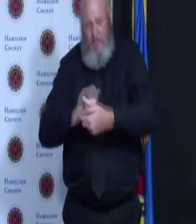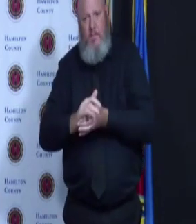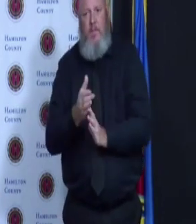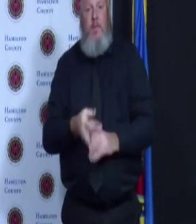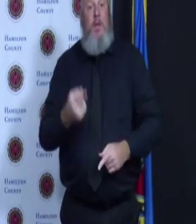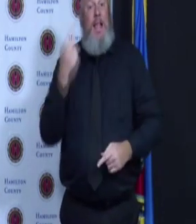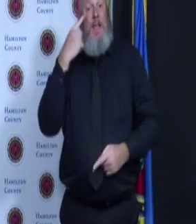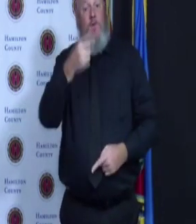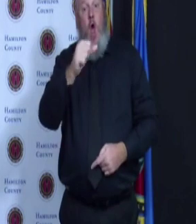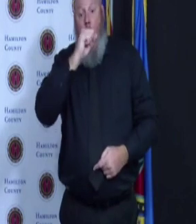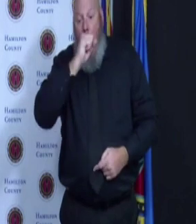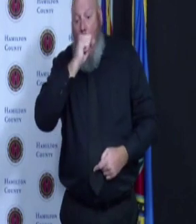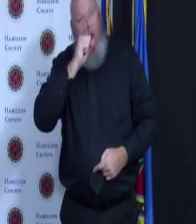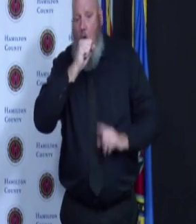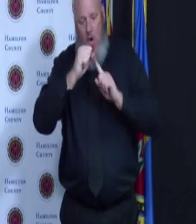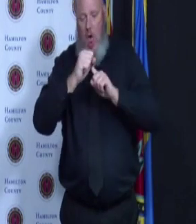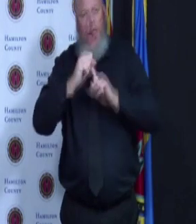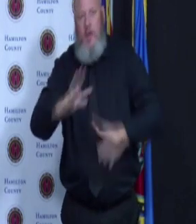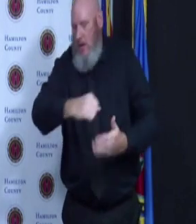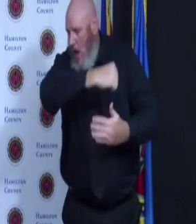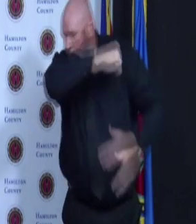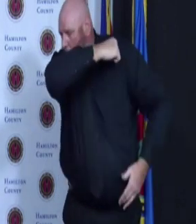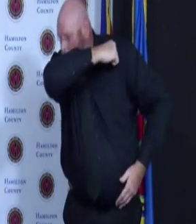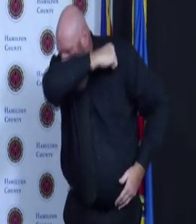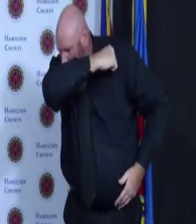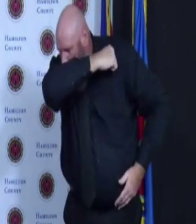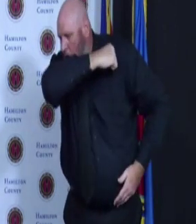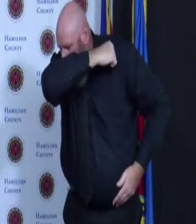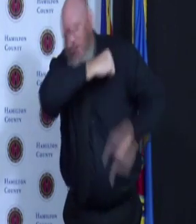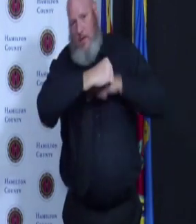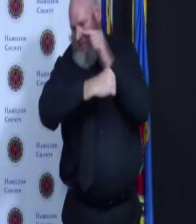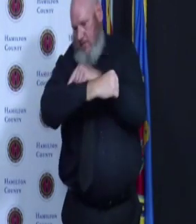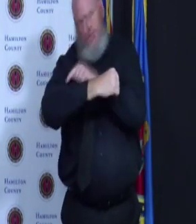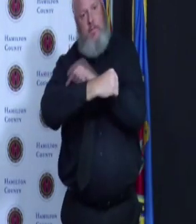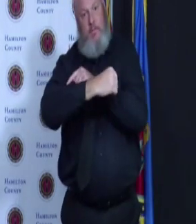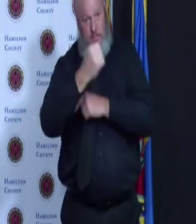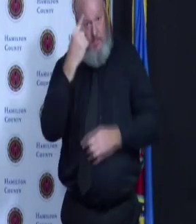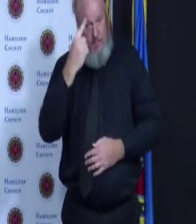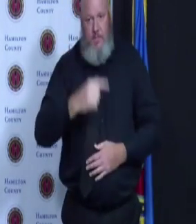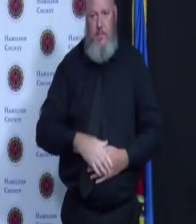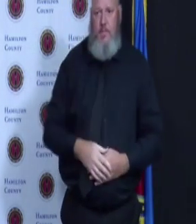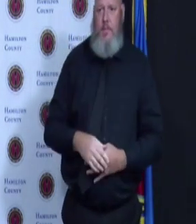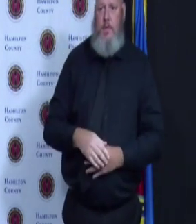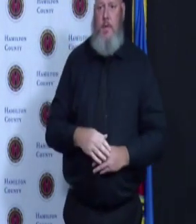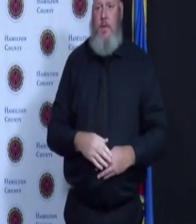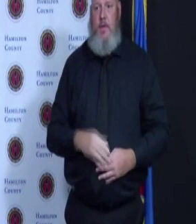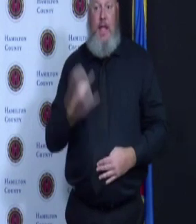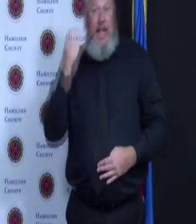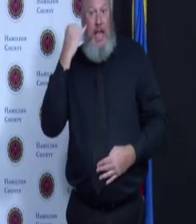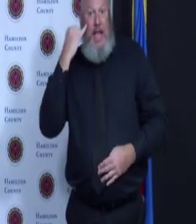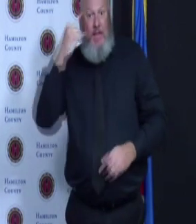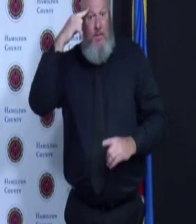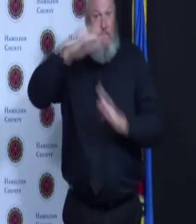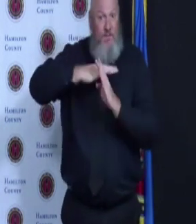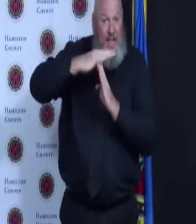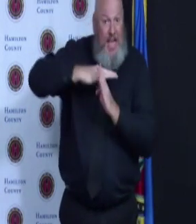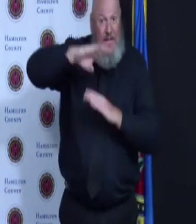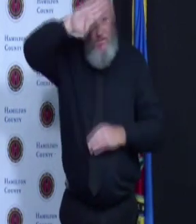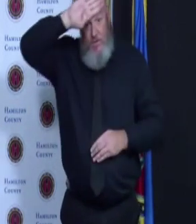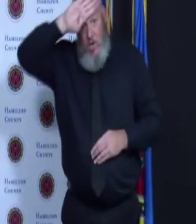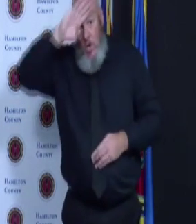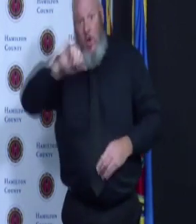upper arm. If you have symptoms, please call your primary care provider. If you do not have one, please reach out to your